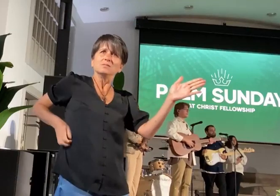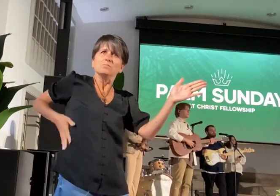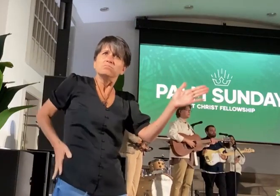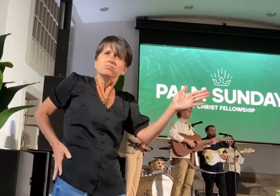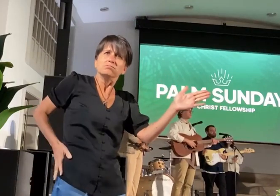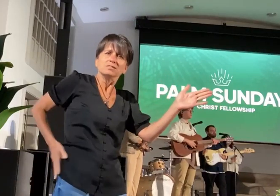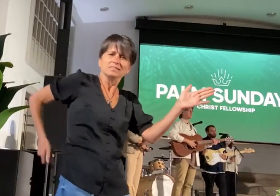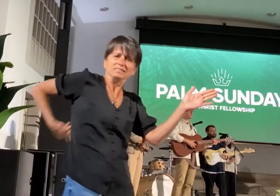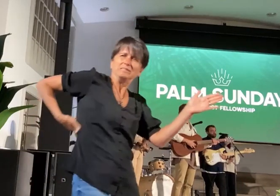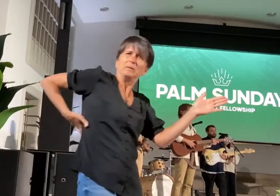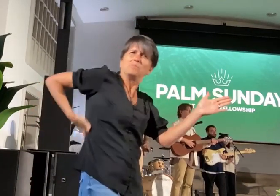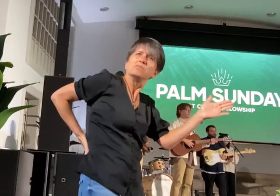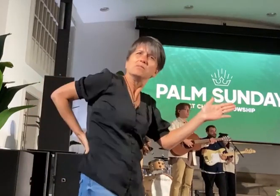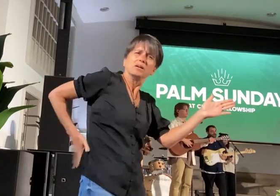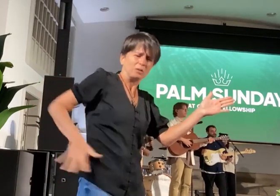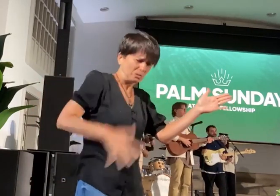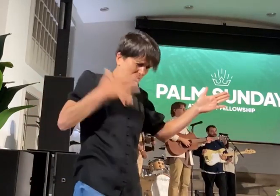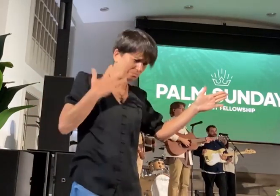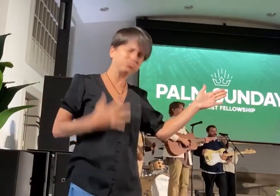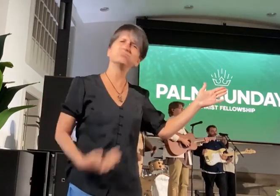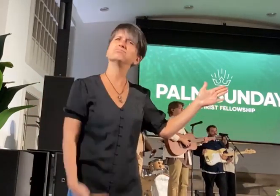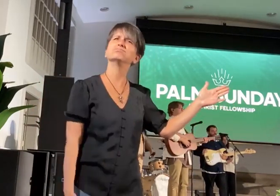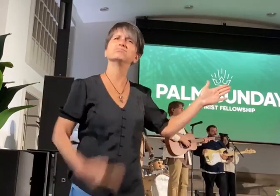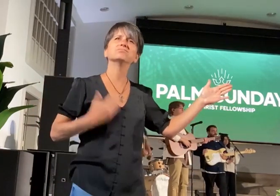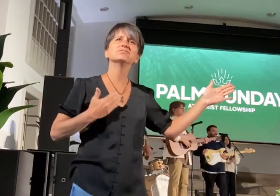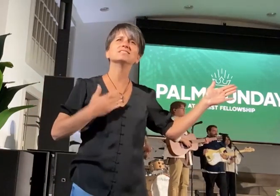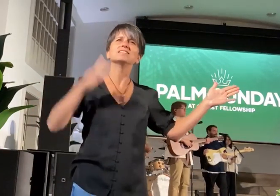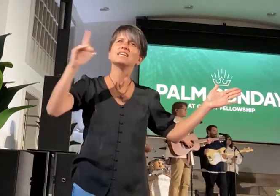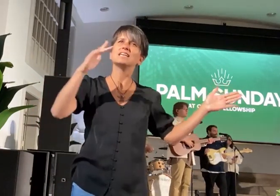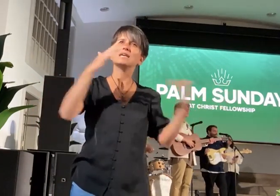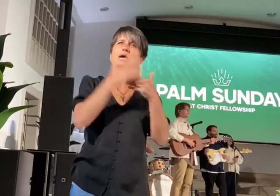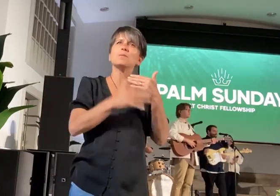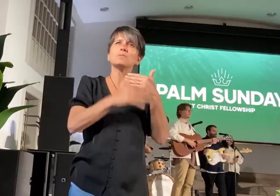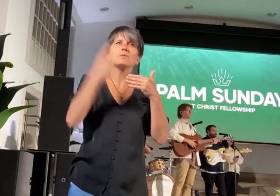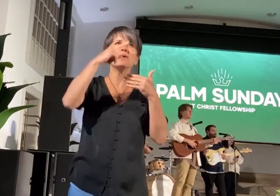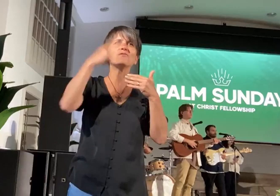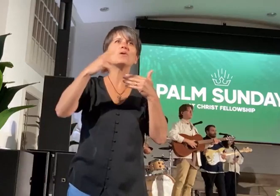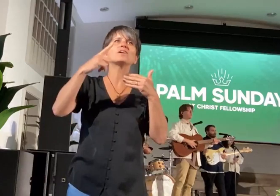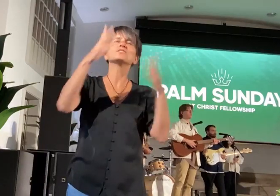I so that we would be right with God.